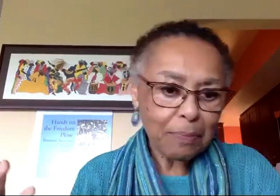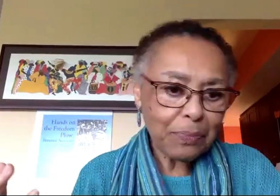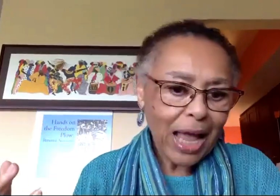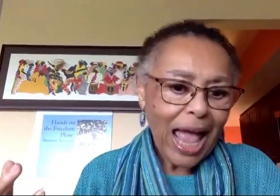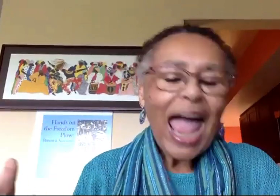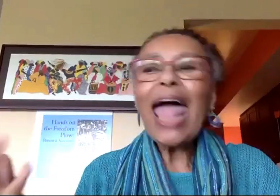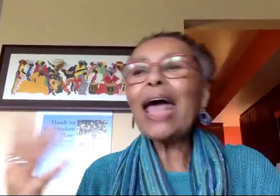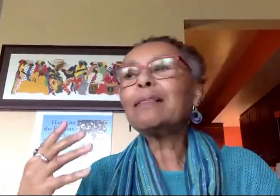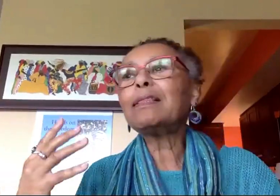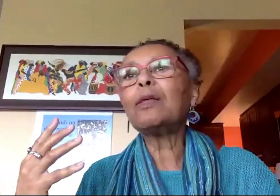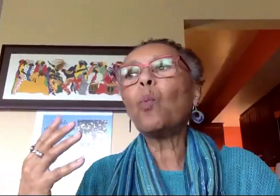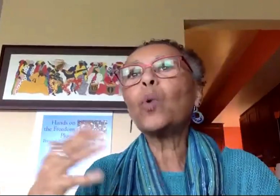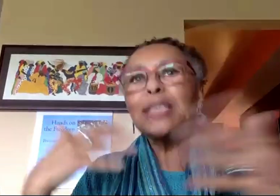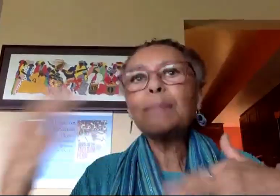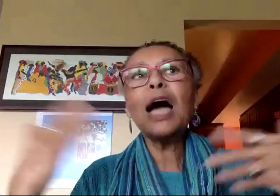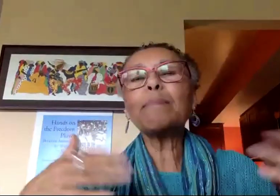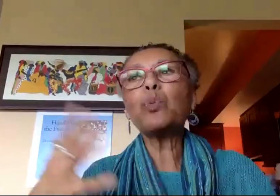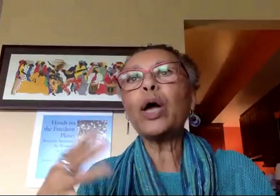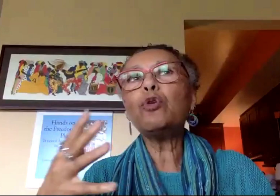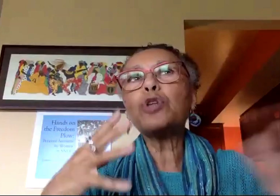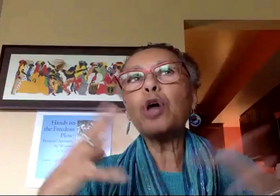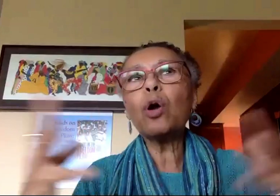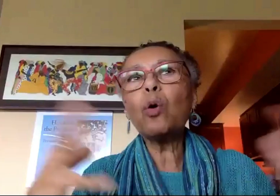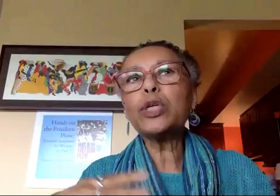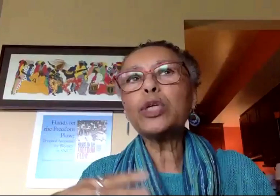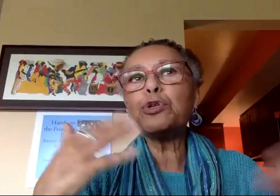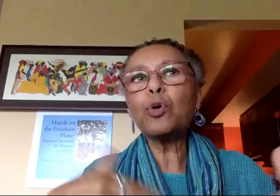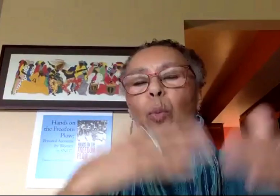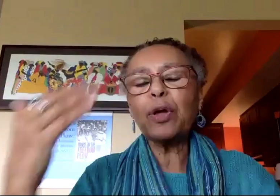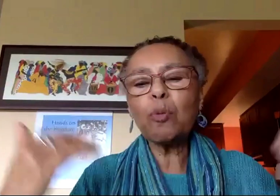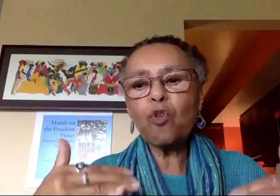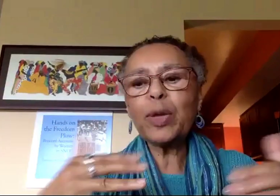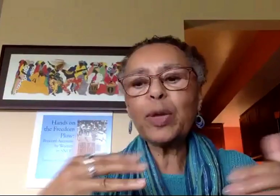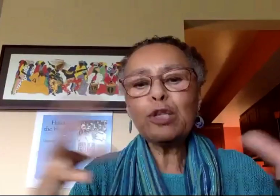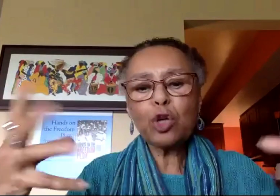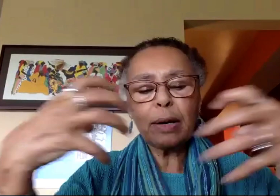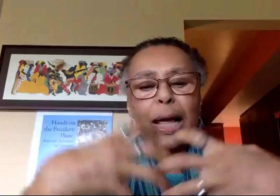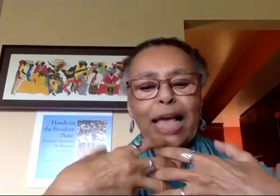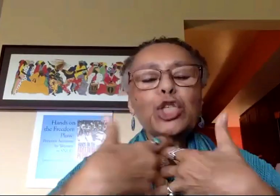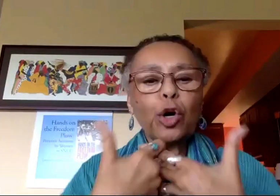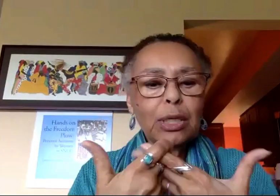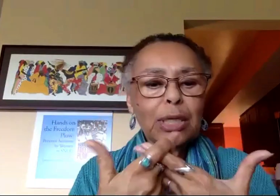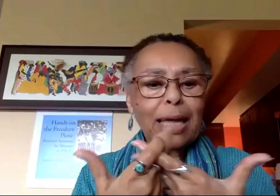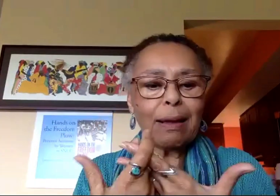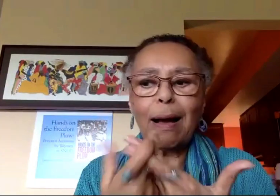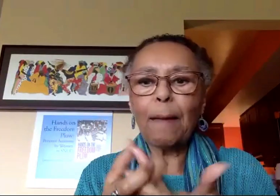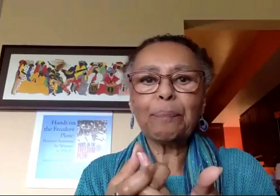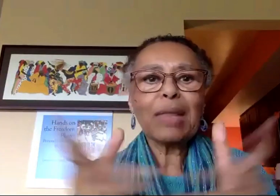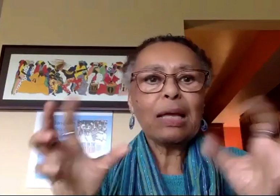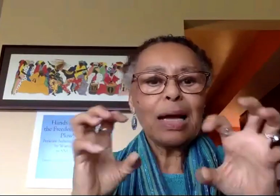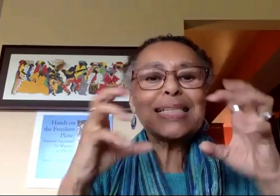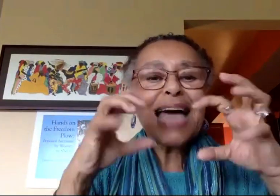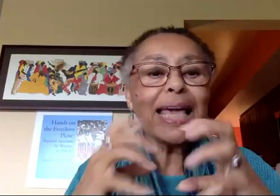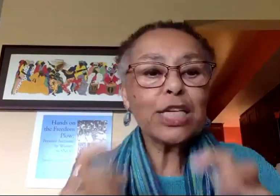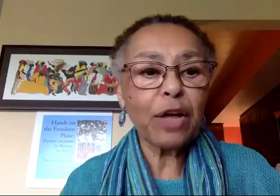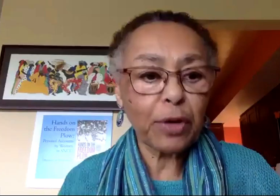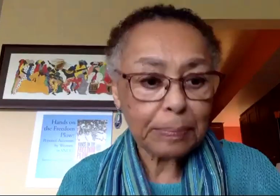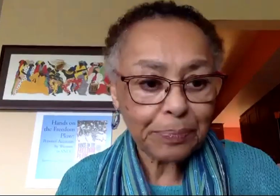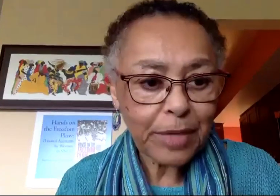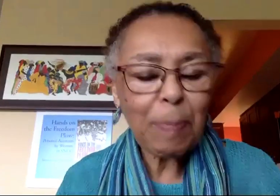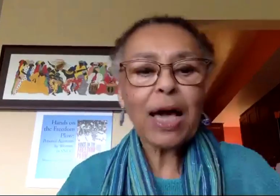now. And sometimes when you don't know what you're doing within a movement, you start internally attacking